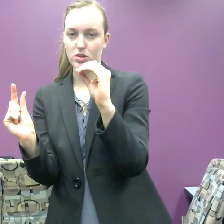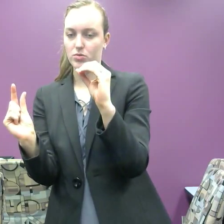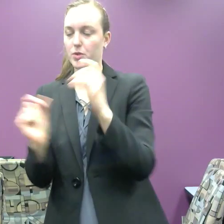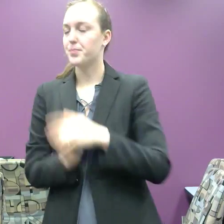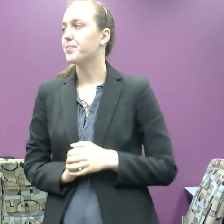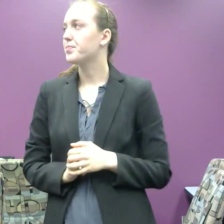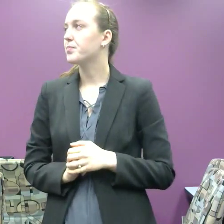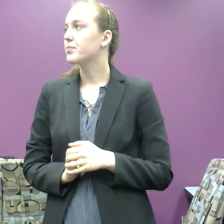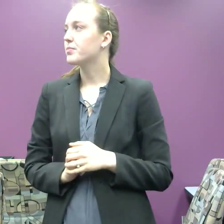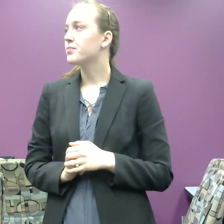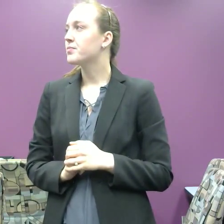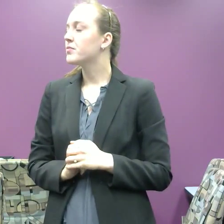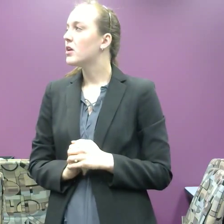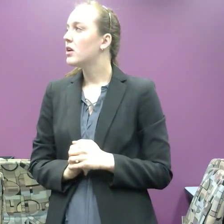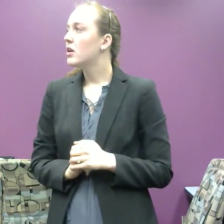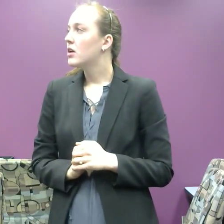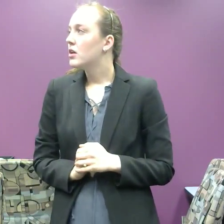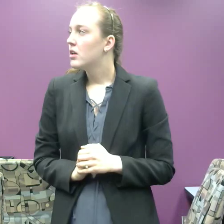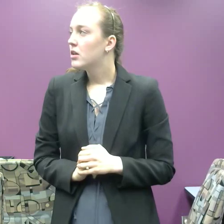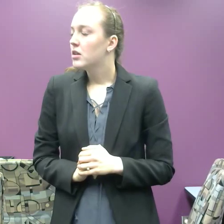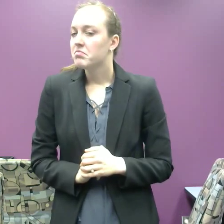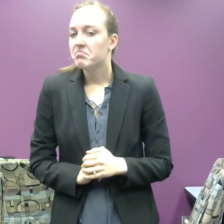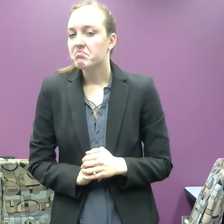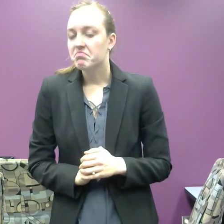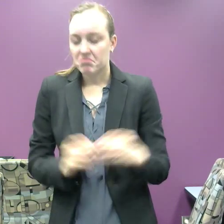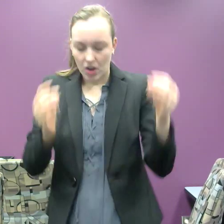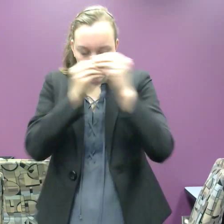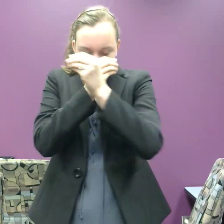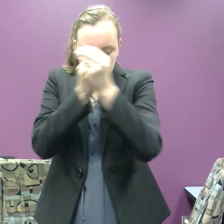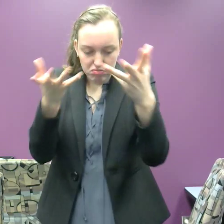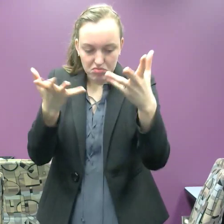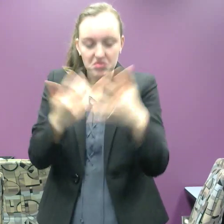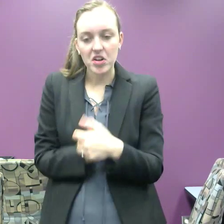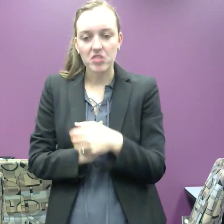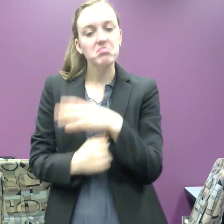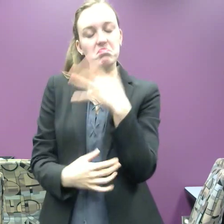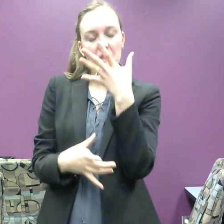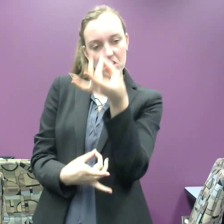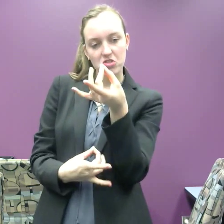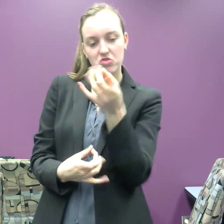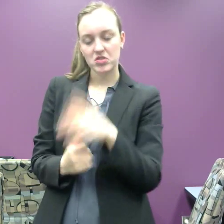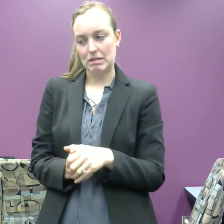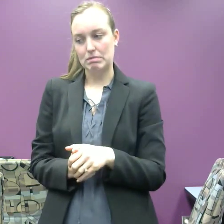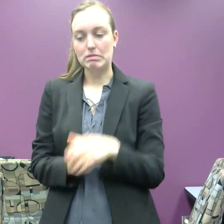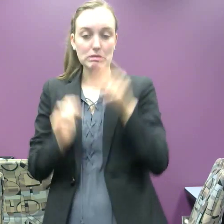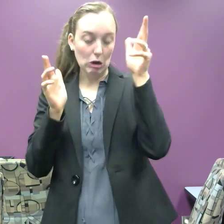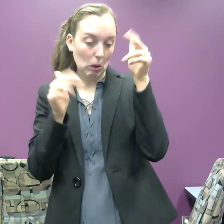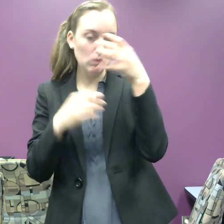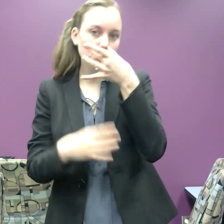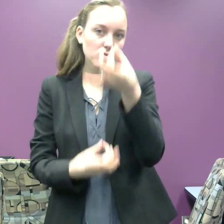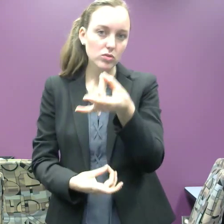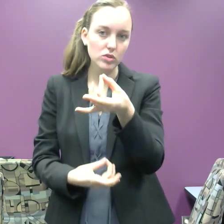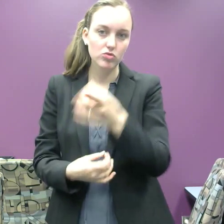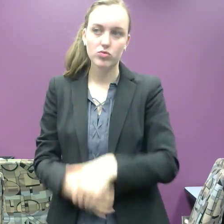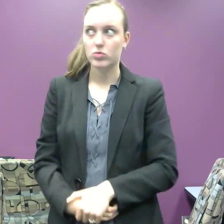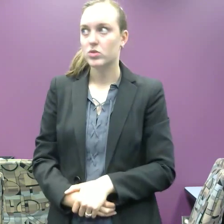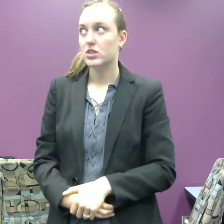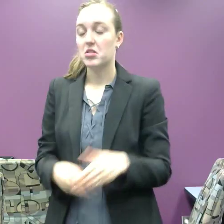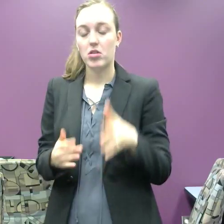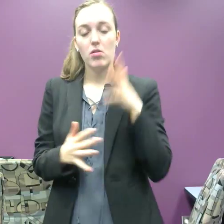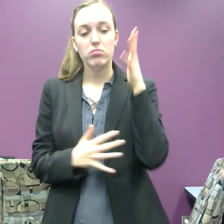times. I will mention this because you might be interested in it. Hopefully you're interested in it. We